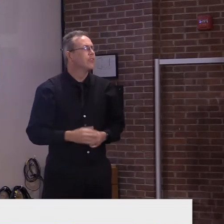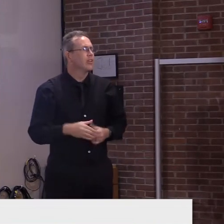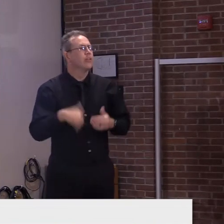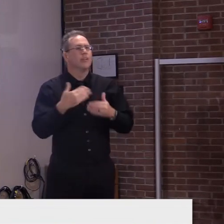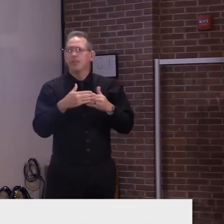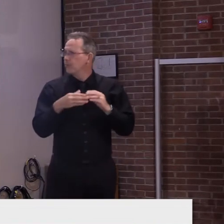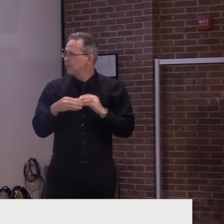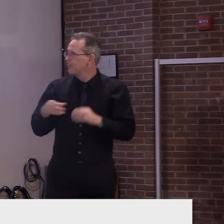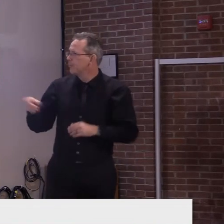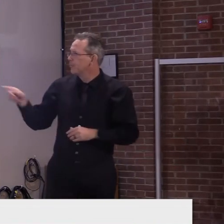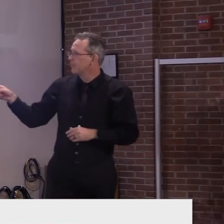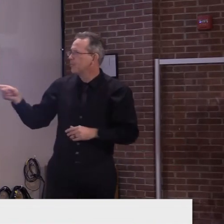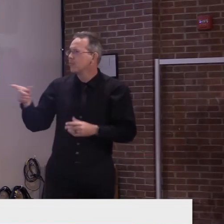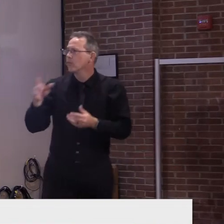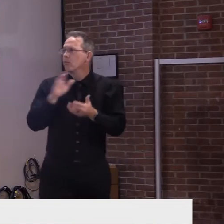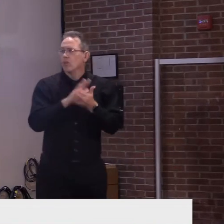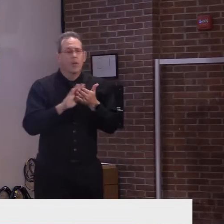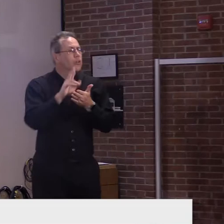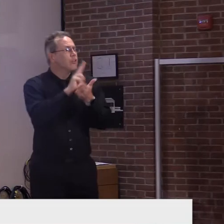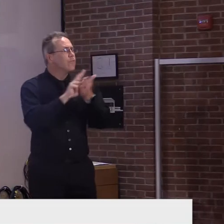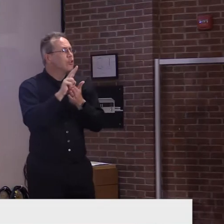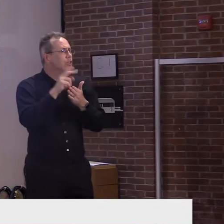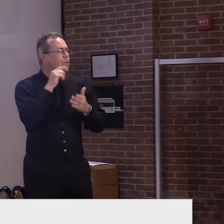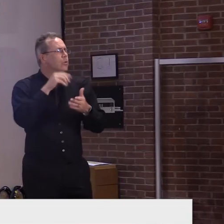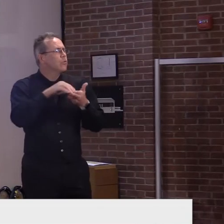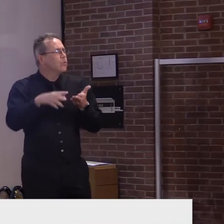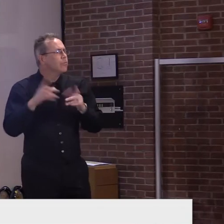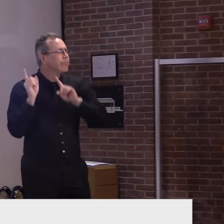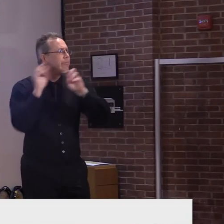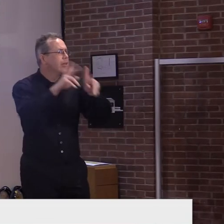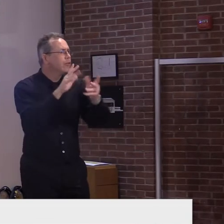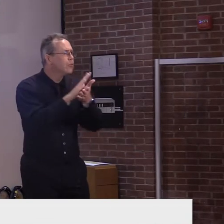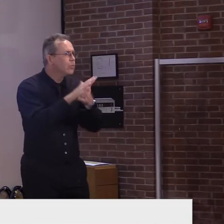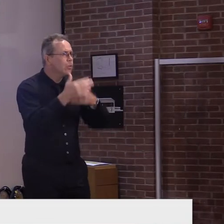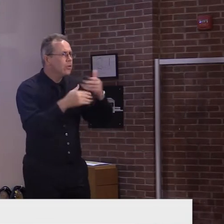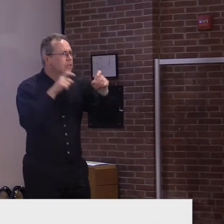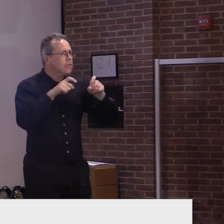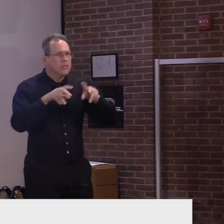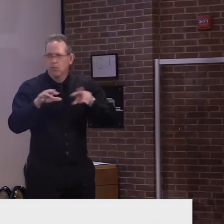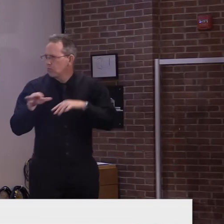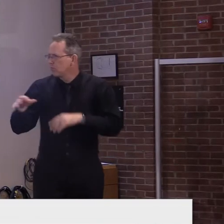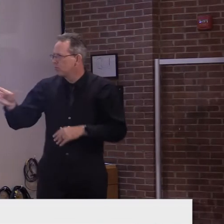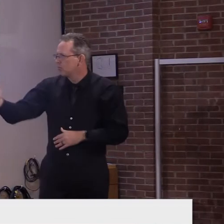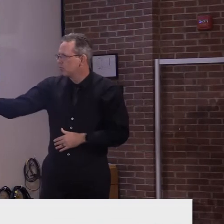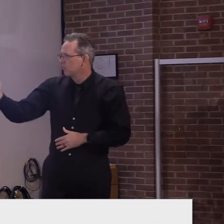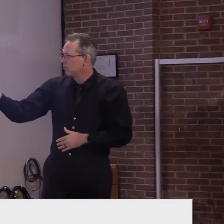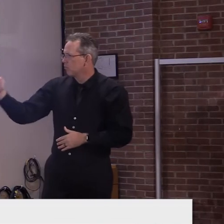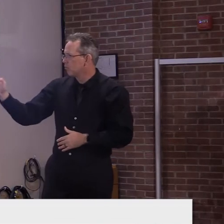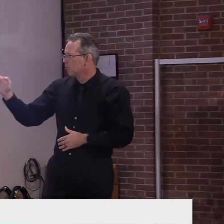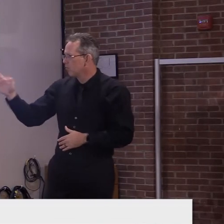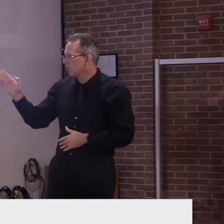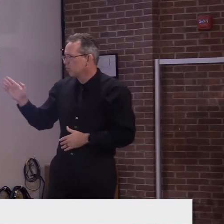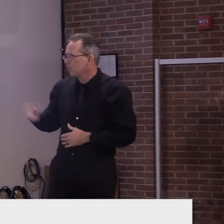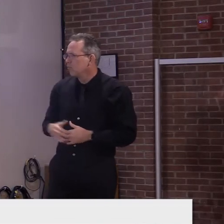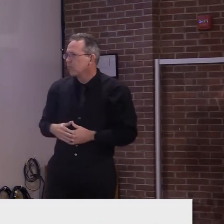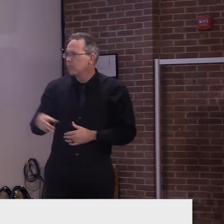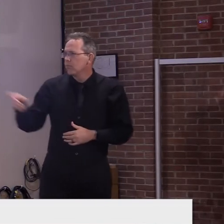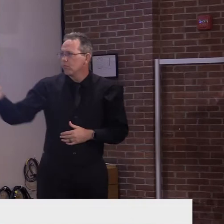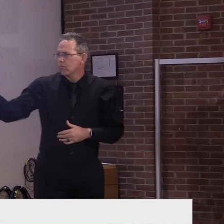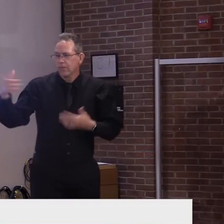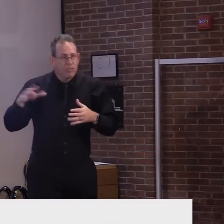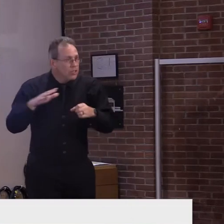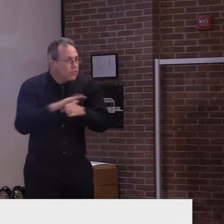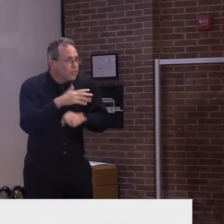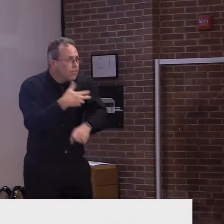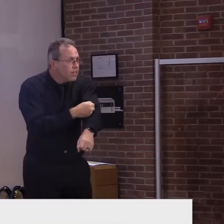to some quick fatality analysis, looking at the restart for higher education, last week we were just about